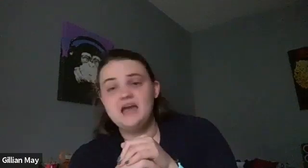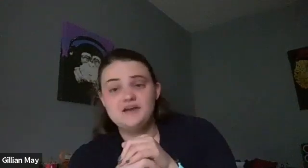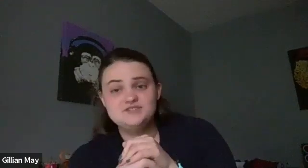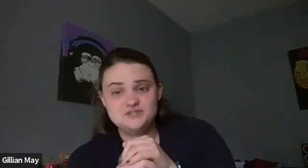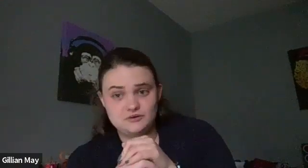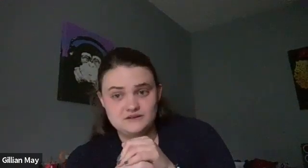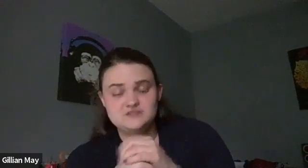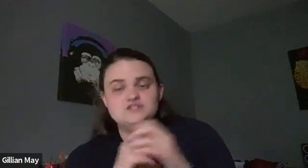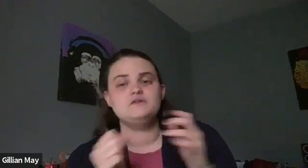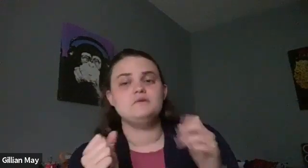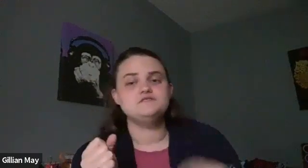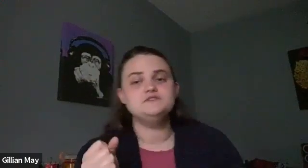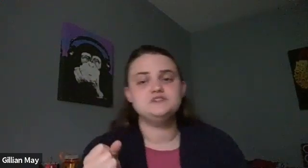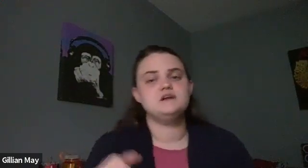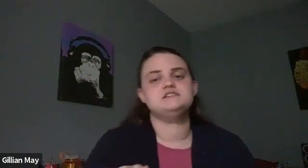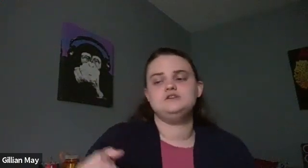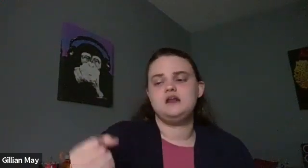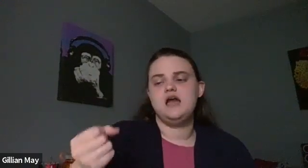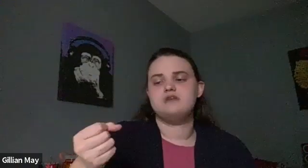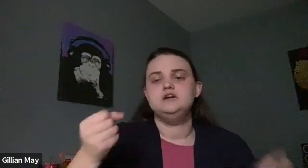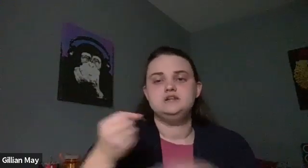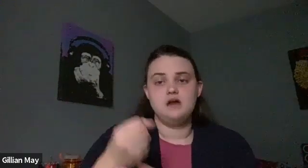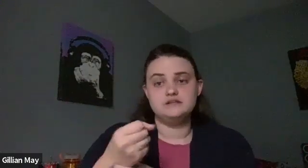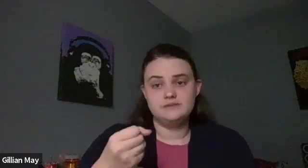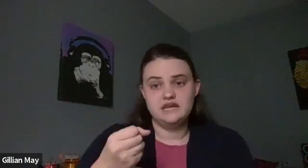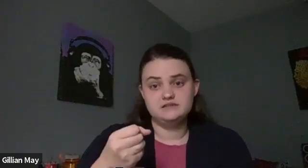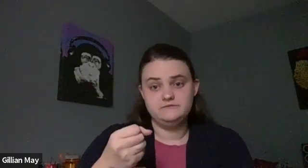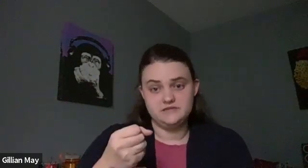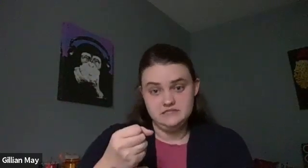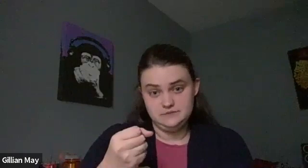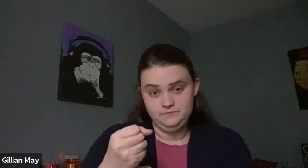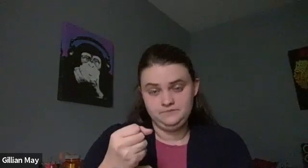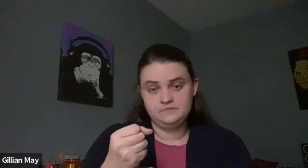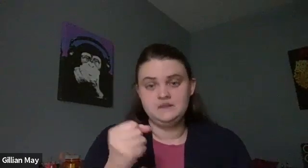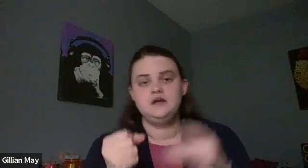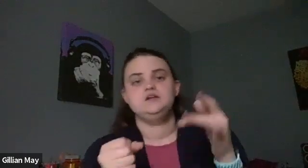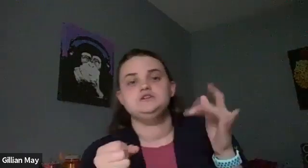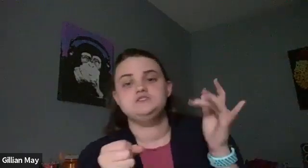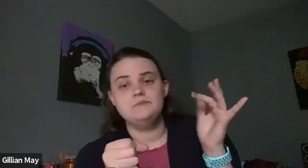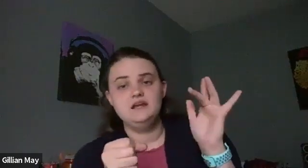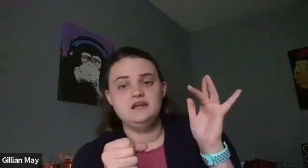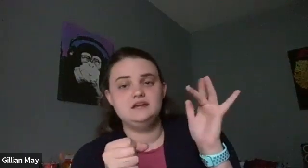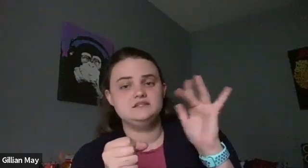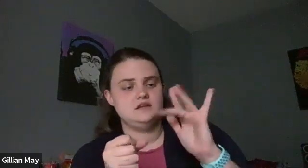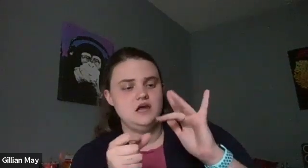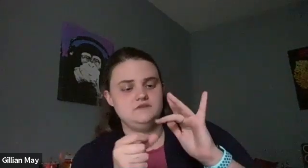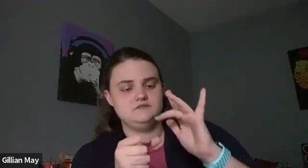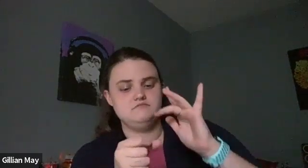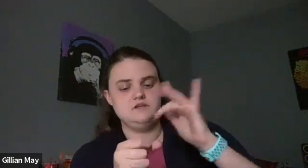have soda. So the motion for soda is you're going to have non-dominant hand in a fist. Your dominant hand is going to have its middle